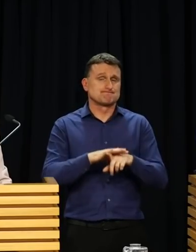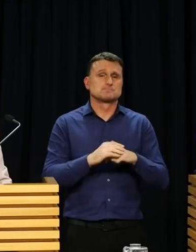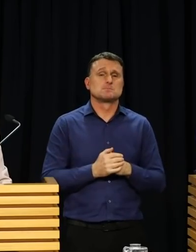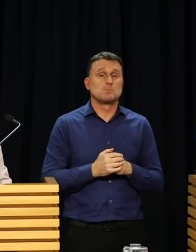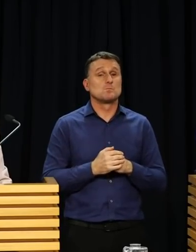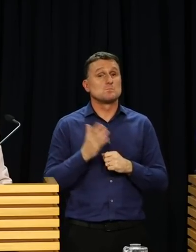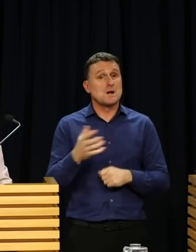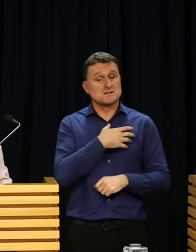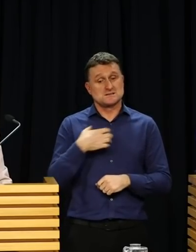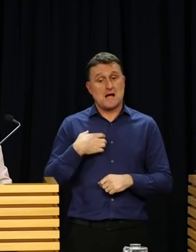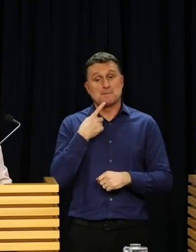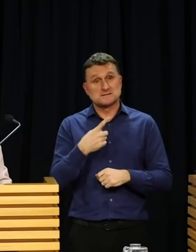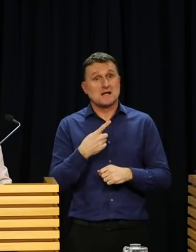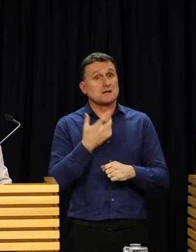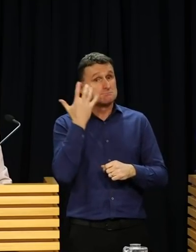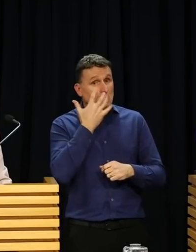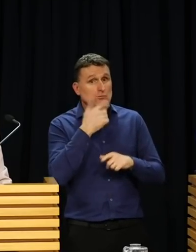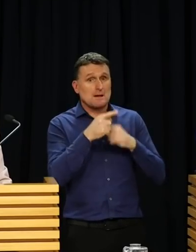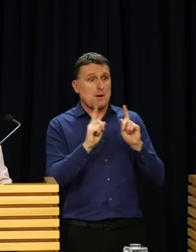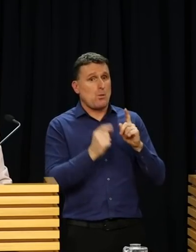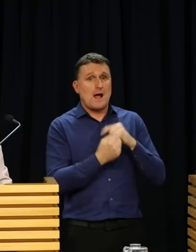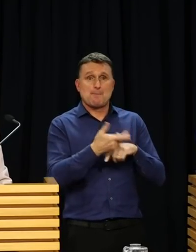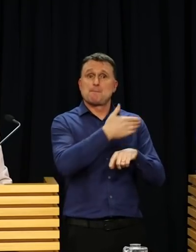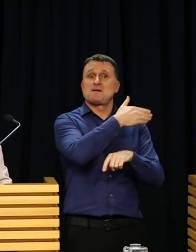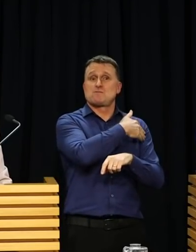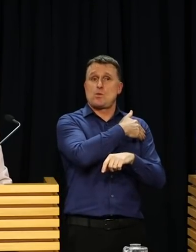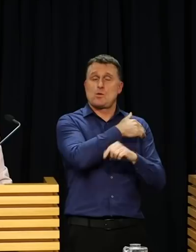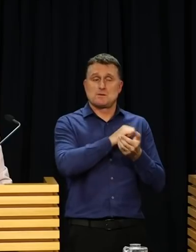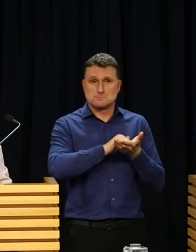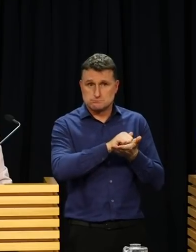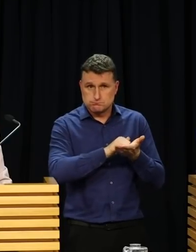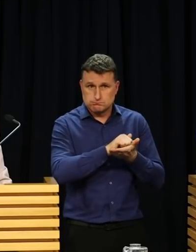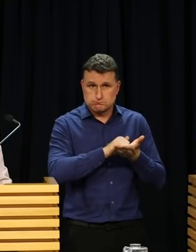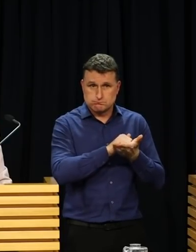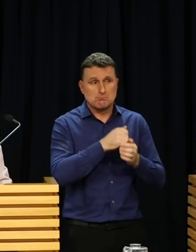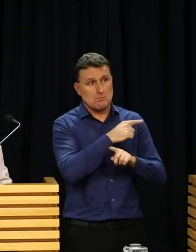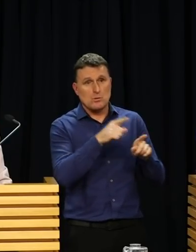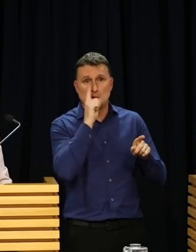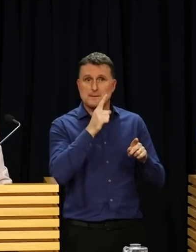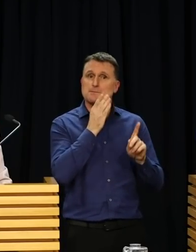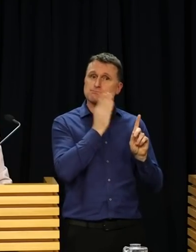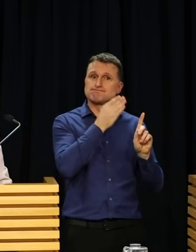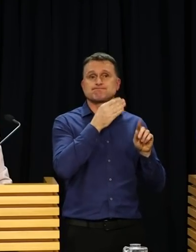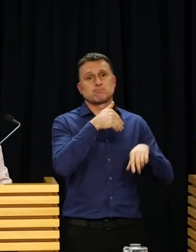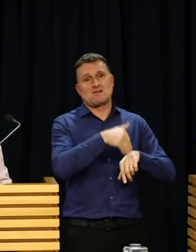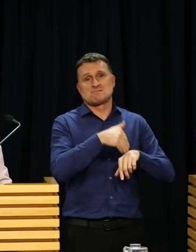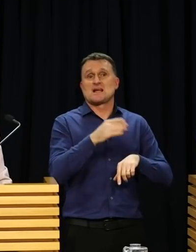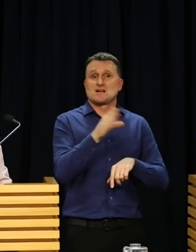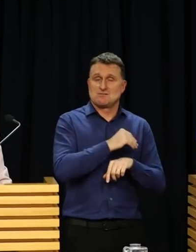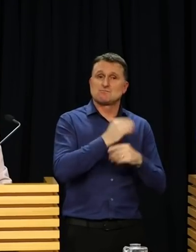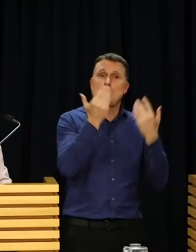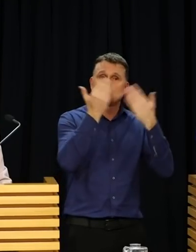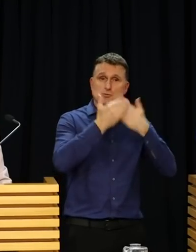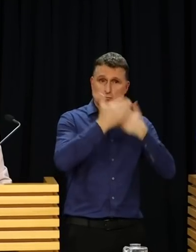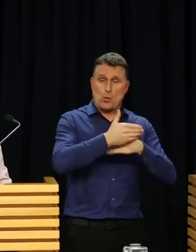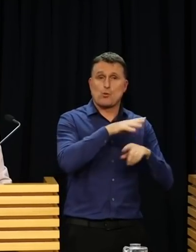to promote a reconciliation process, particularly for those directly impacted by the Dawn Raids, and to help Pacific youth today